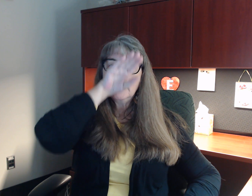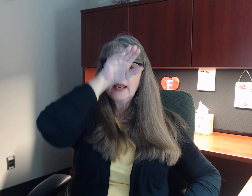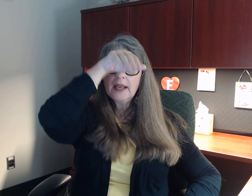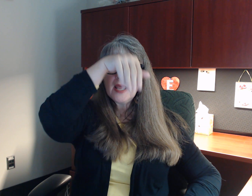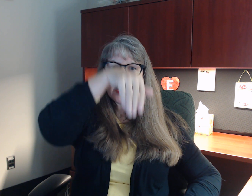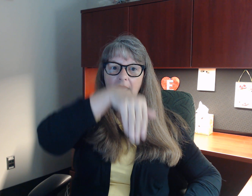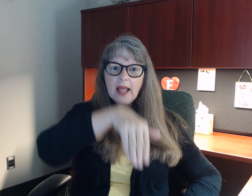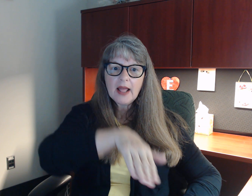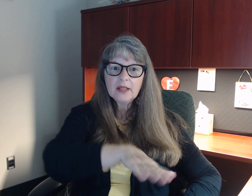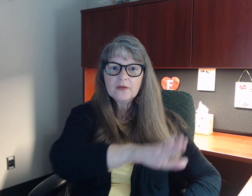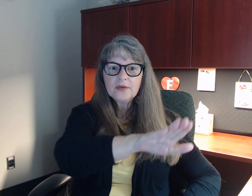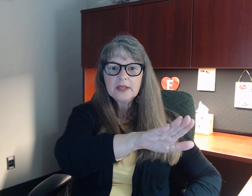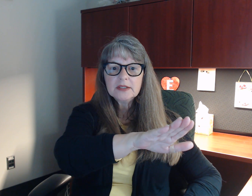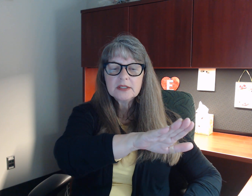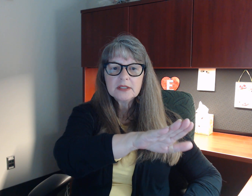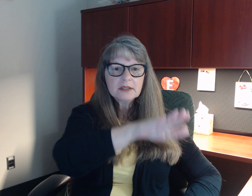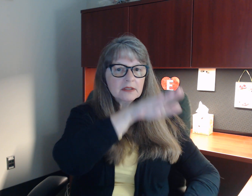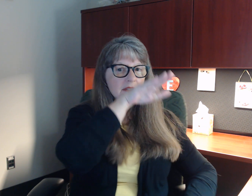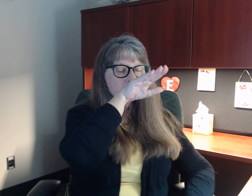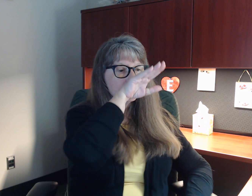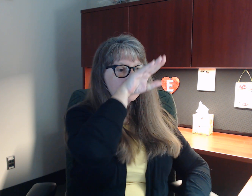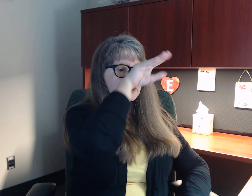an elephant,